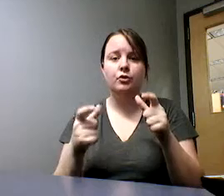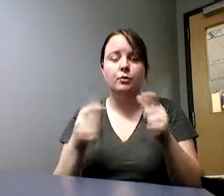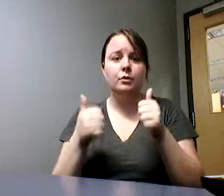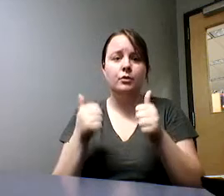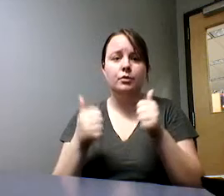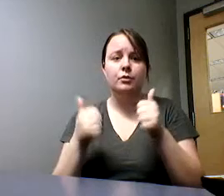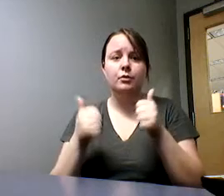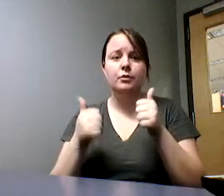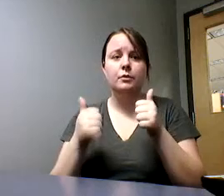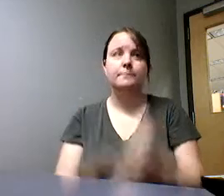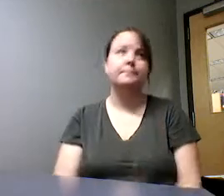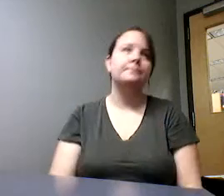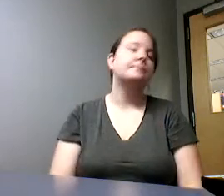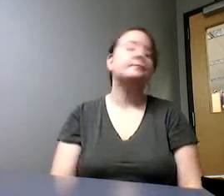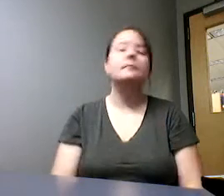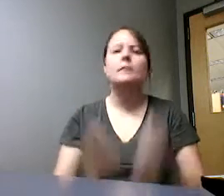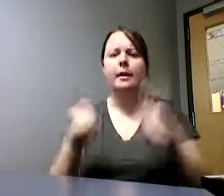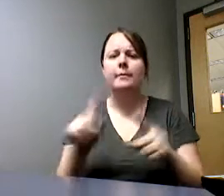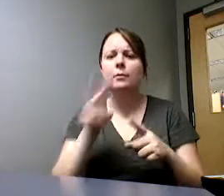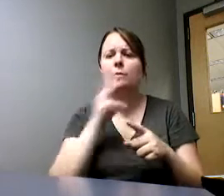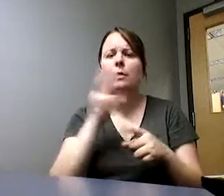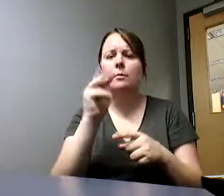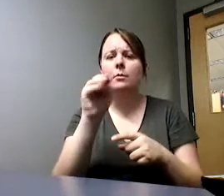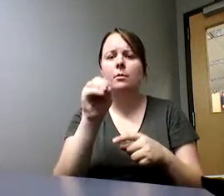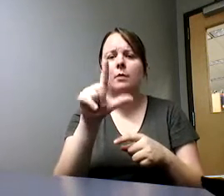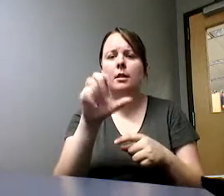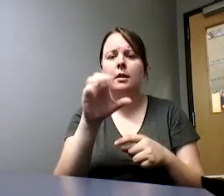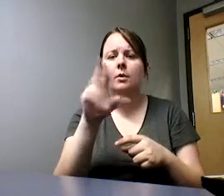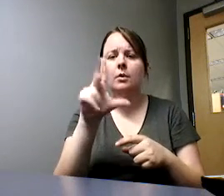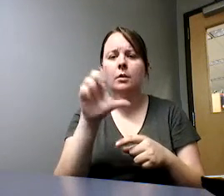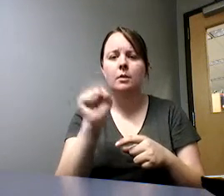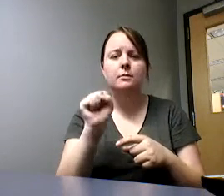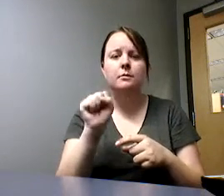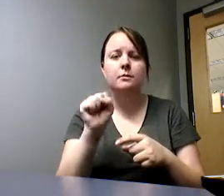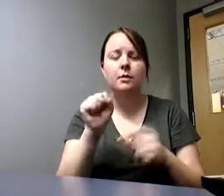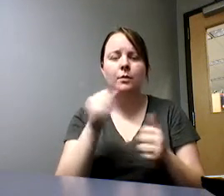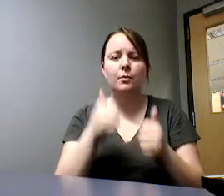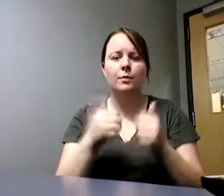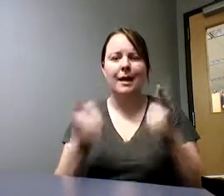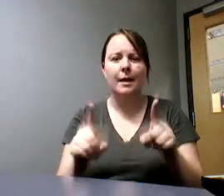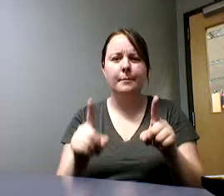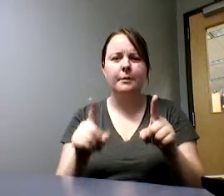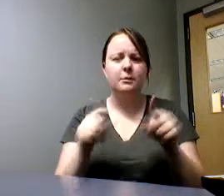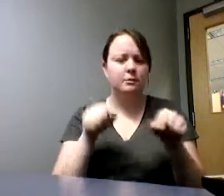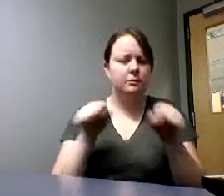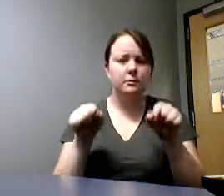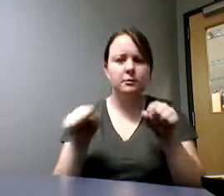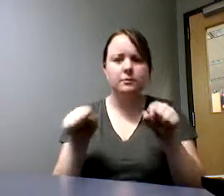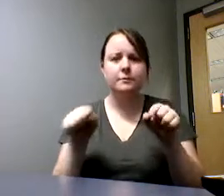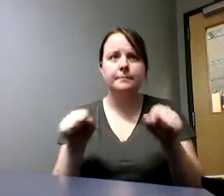What's happening to those water molecules in hot water versus cold water? It has to do with speed. What? They move